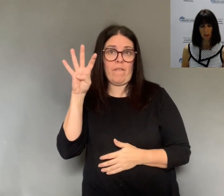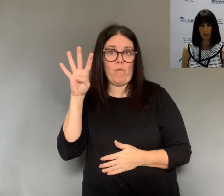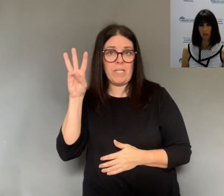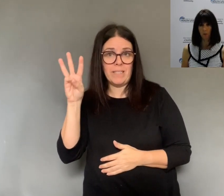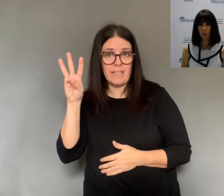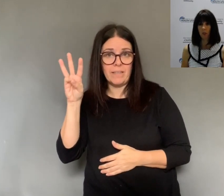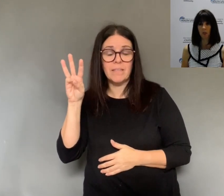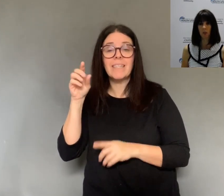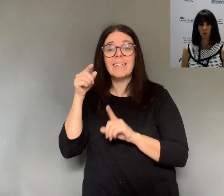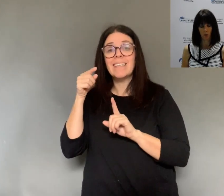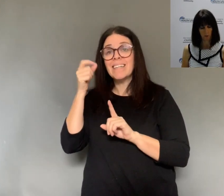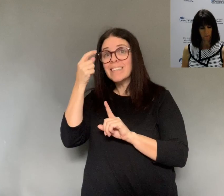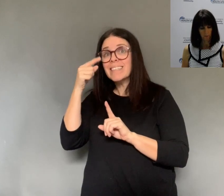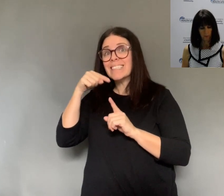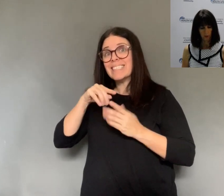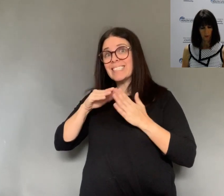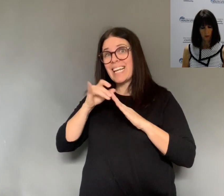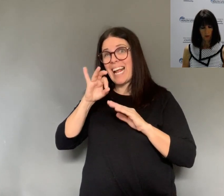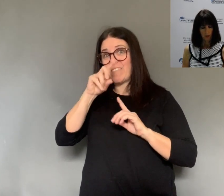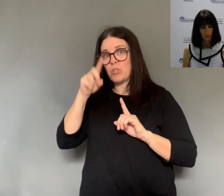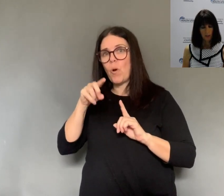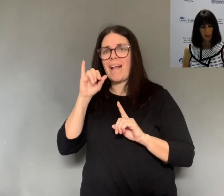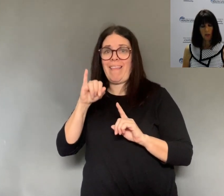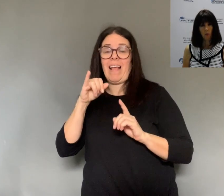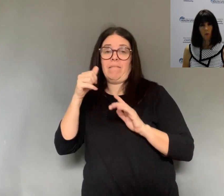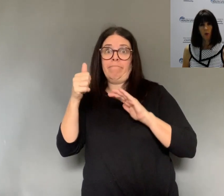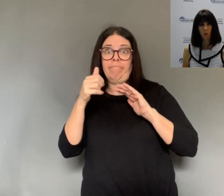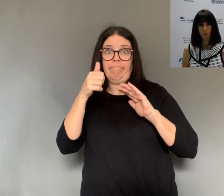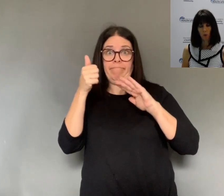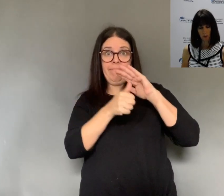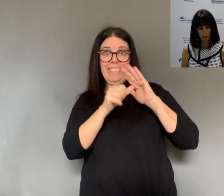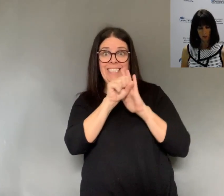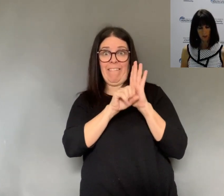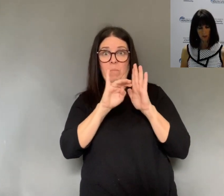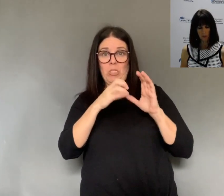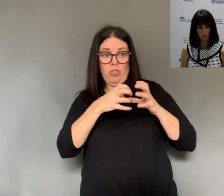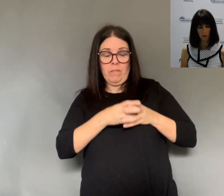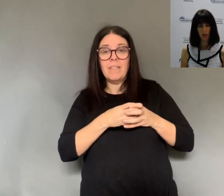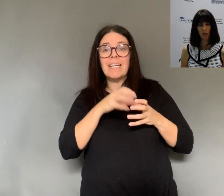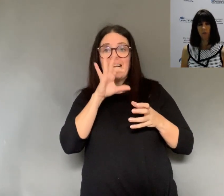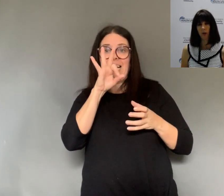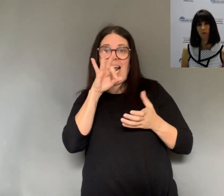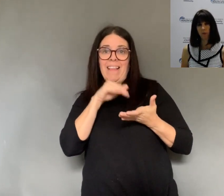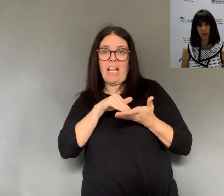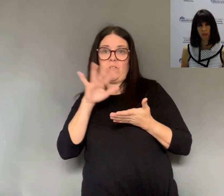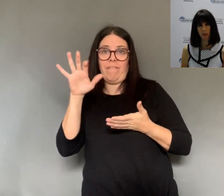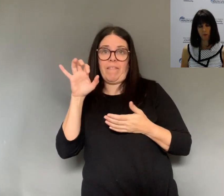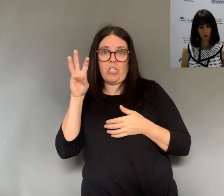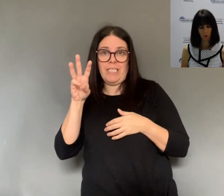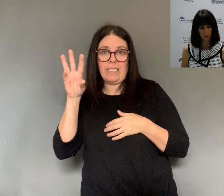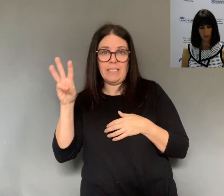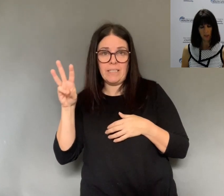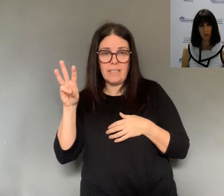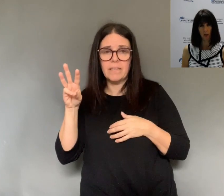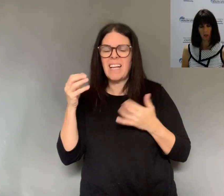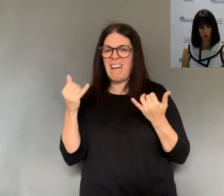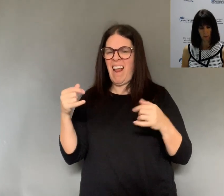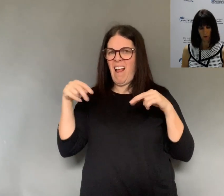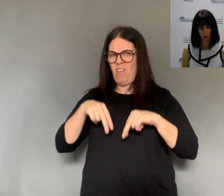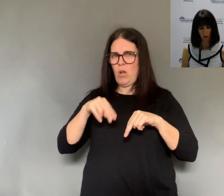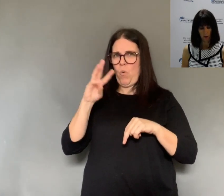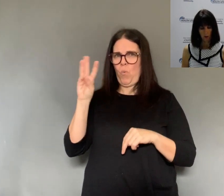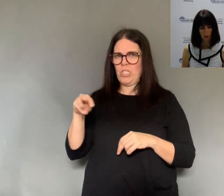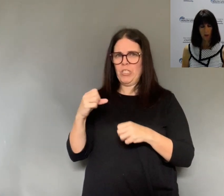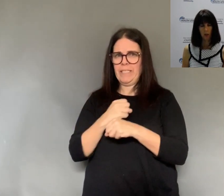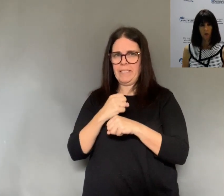9,566 cases being in Detroit. Today, we are reporting 685 cases of COVID-19 in our